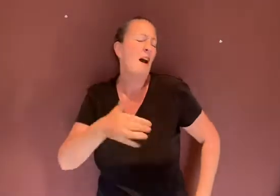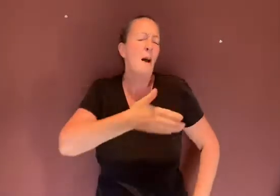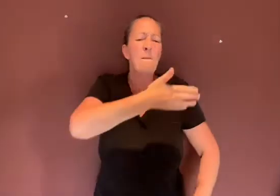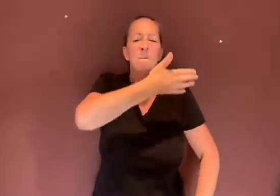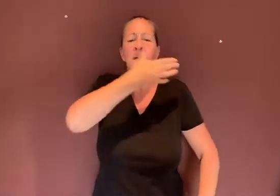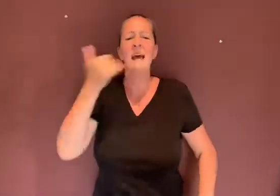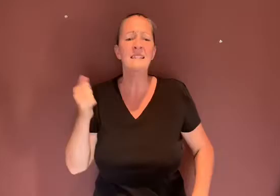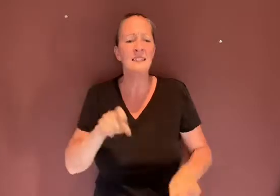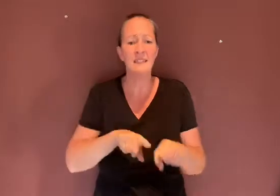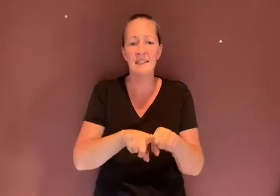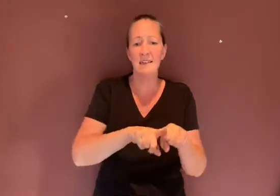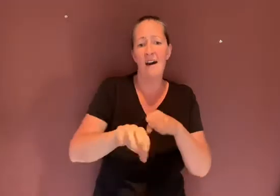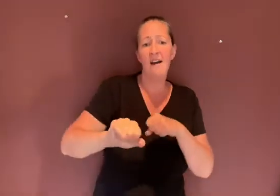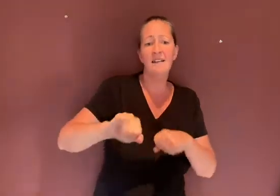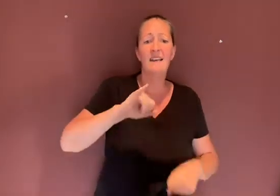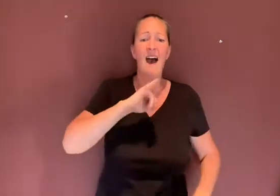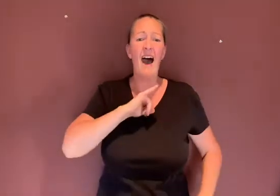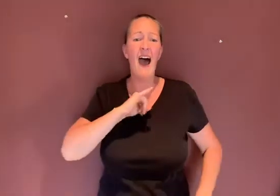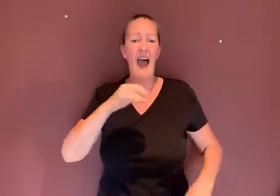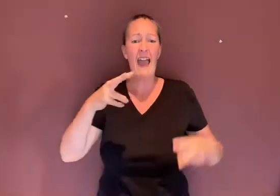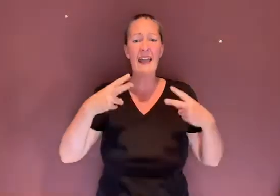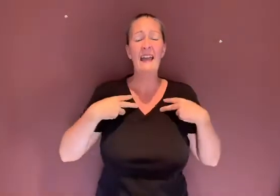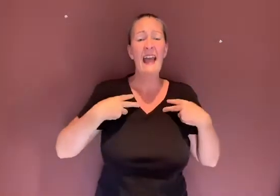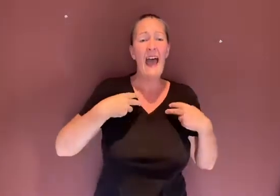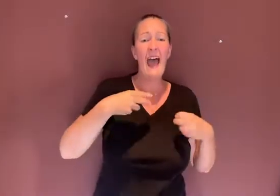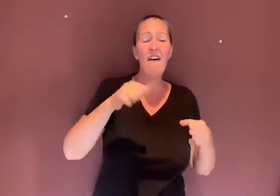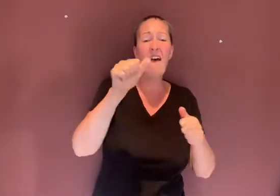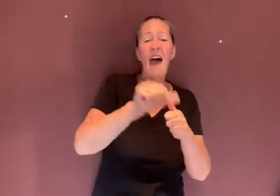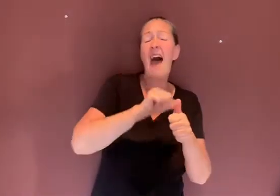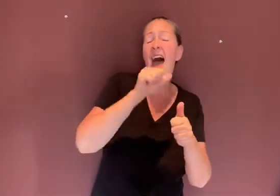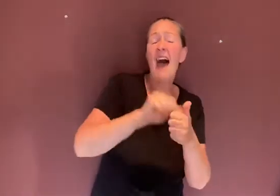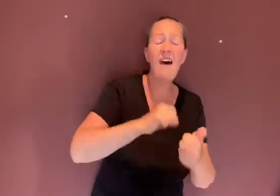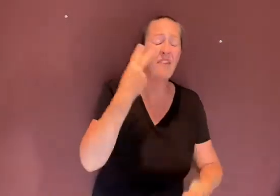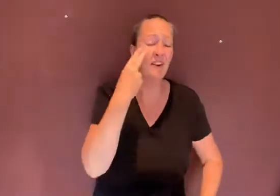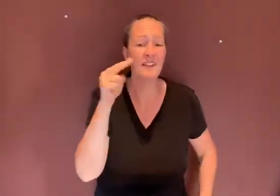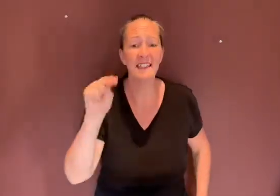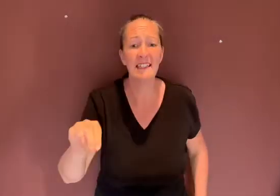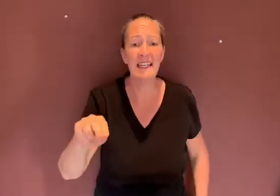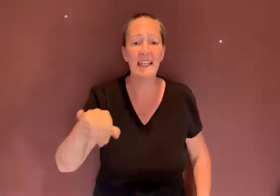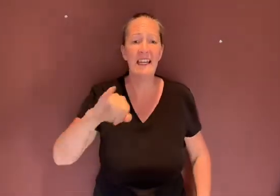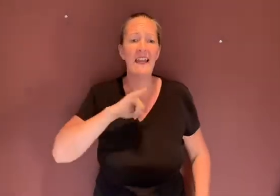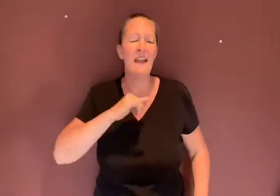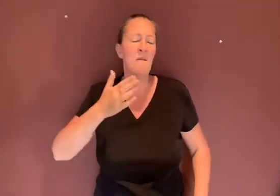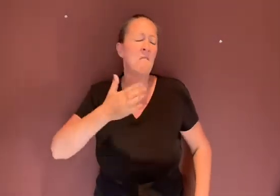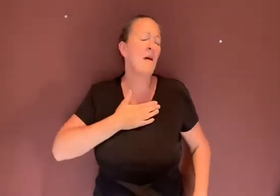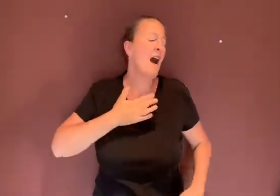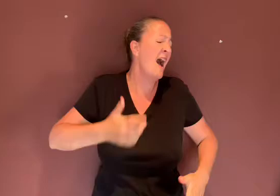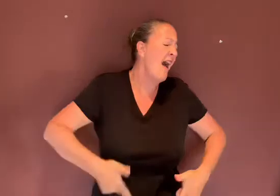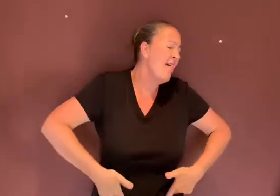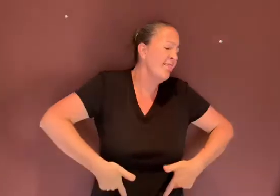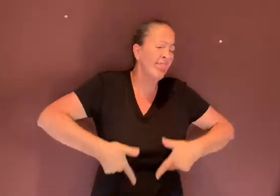the best socks I have ever seen in my